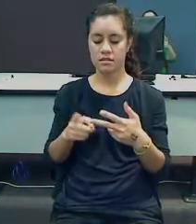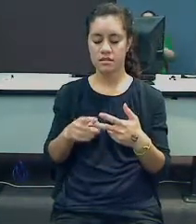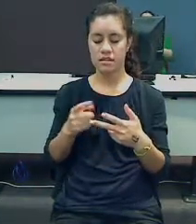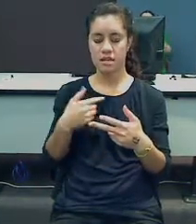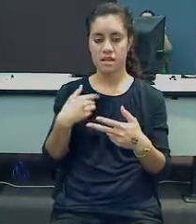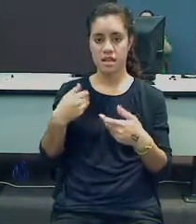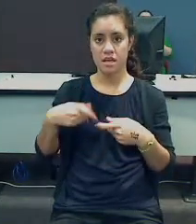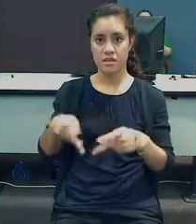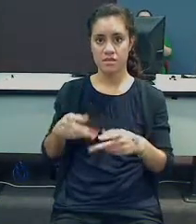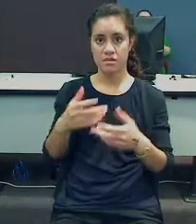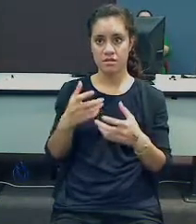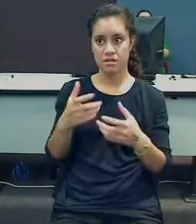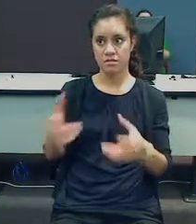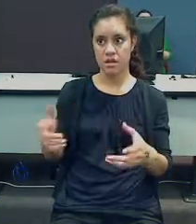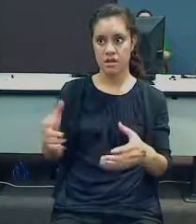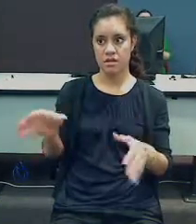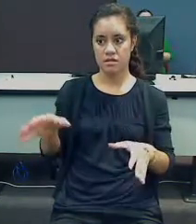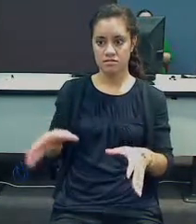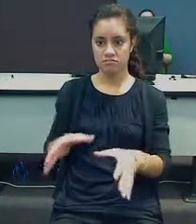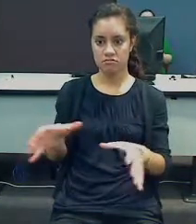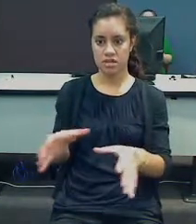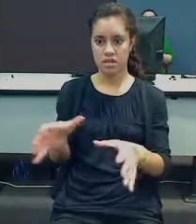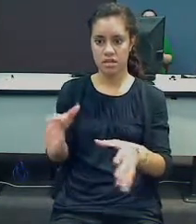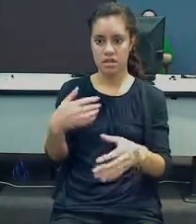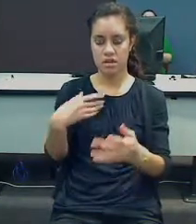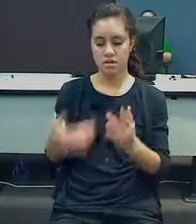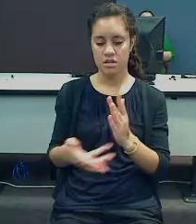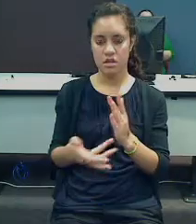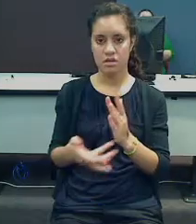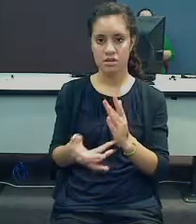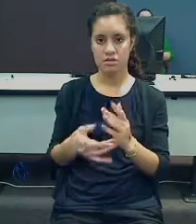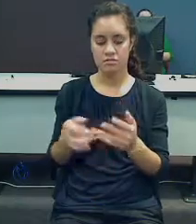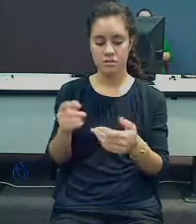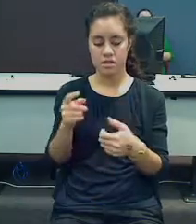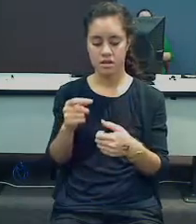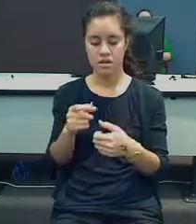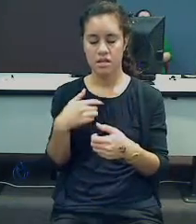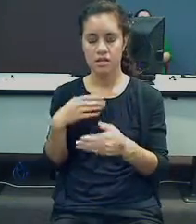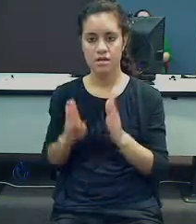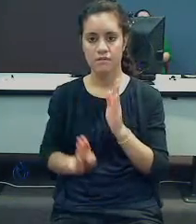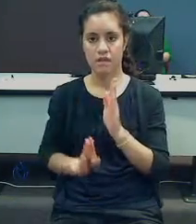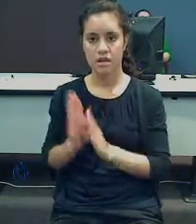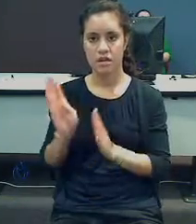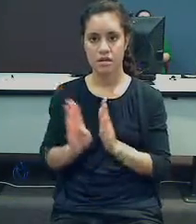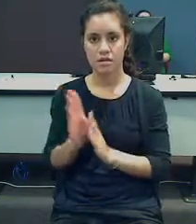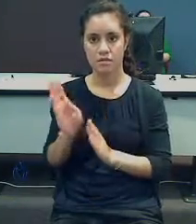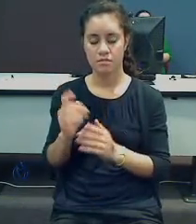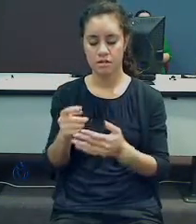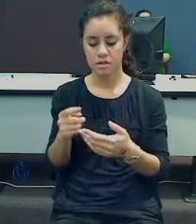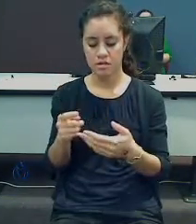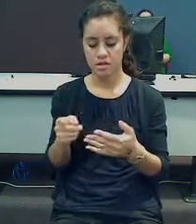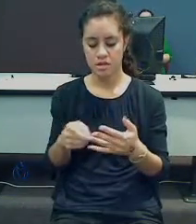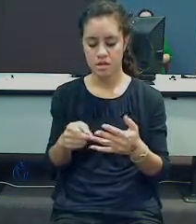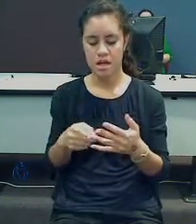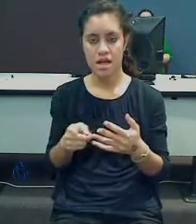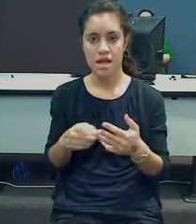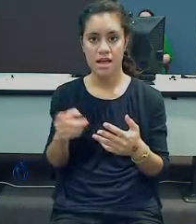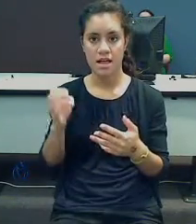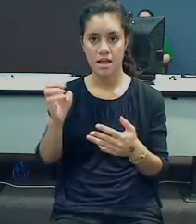We developed the automobile, telephone and telegraph, the electric light bulb,